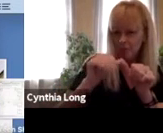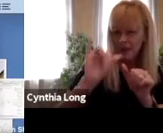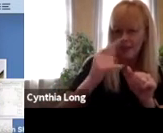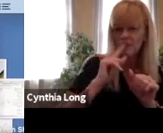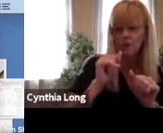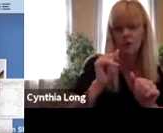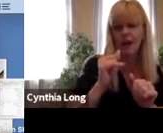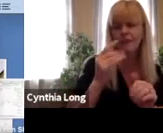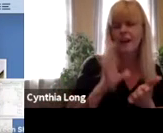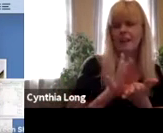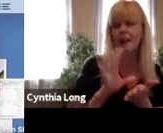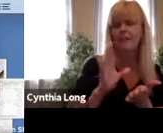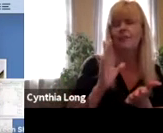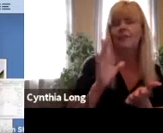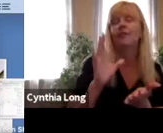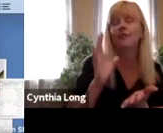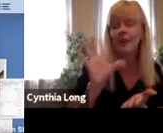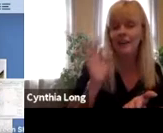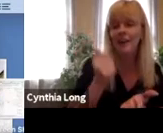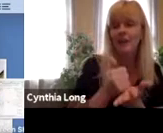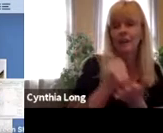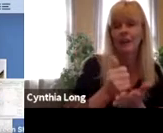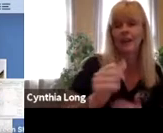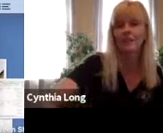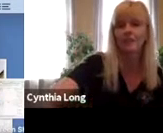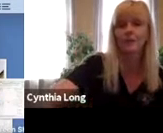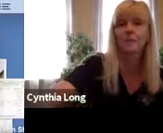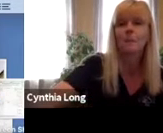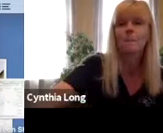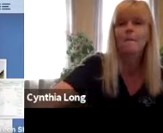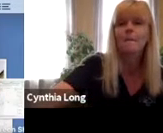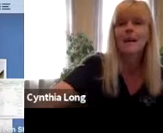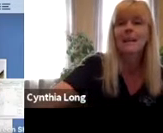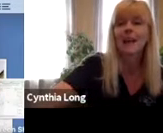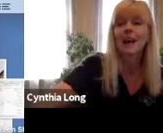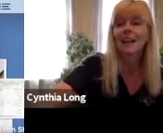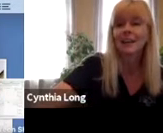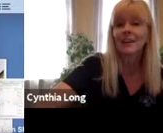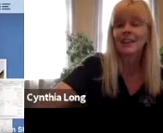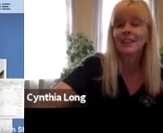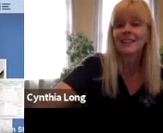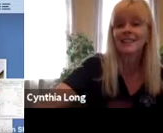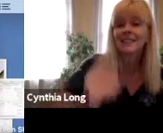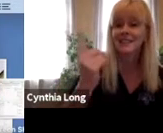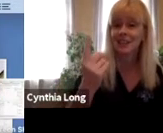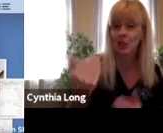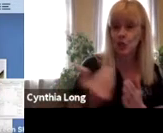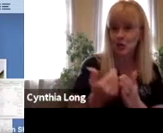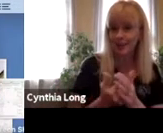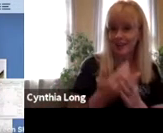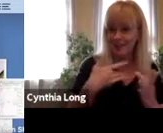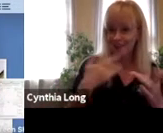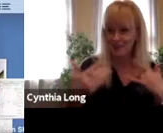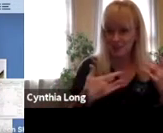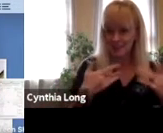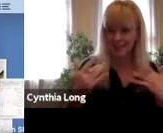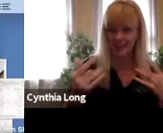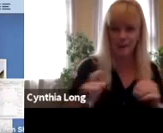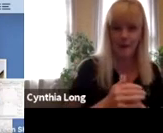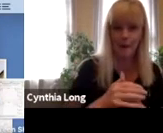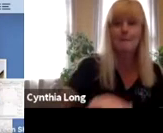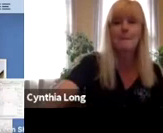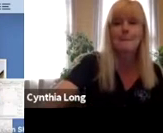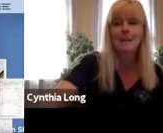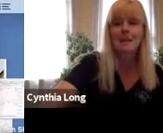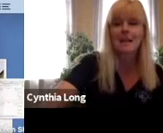So remember that. That's real. I find that really helpful. Now here is the new thing I was